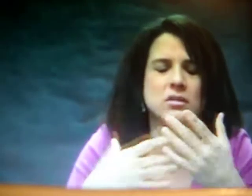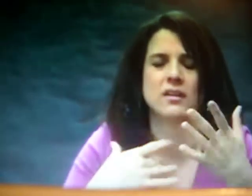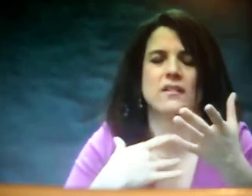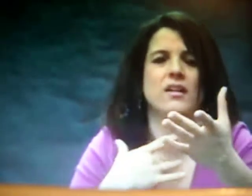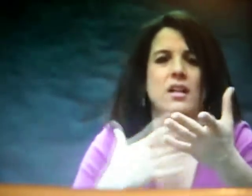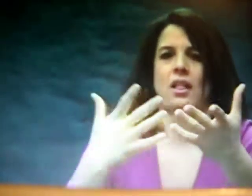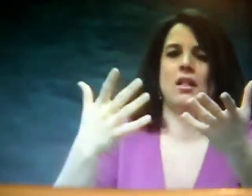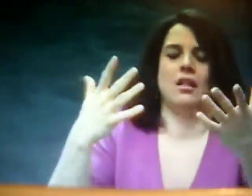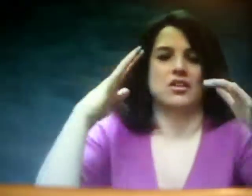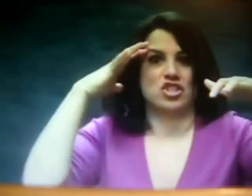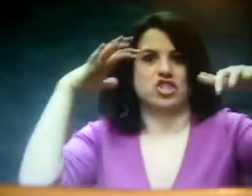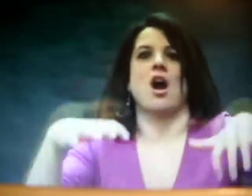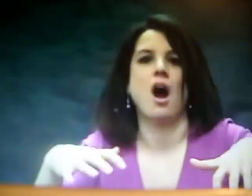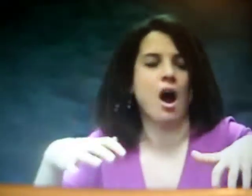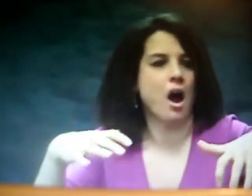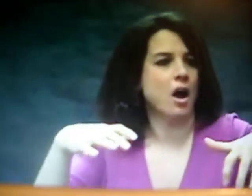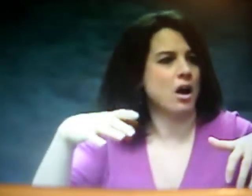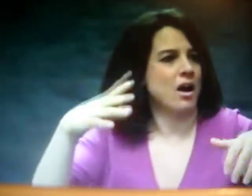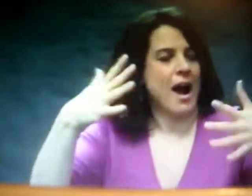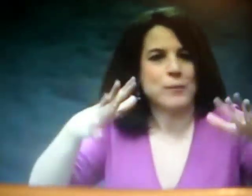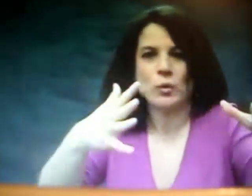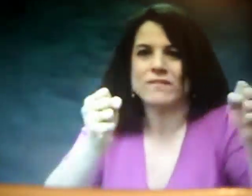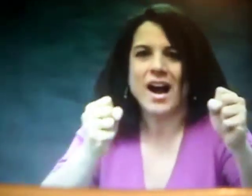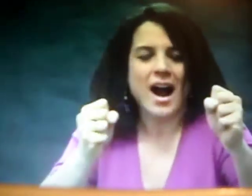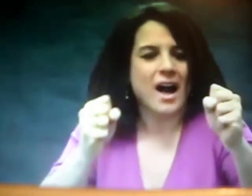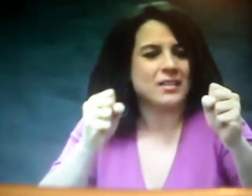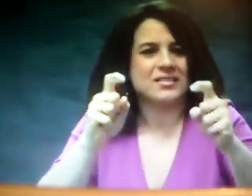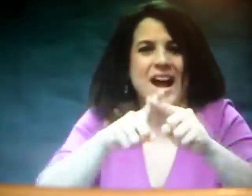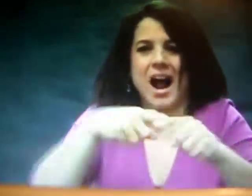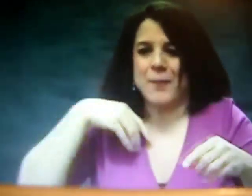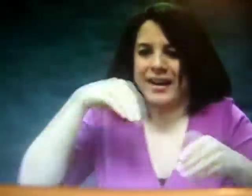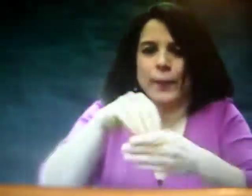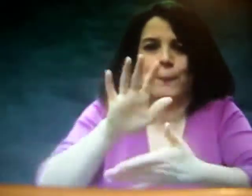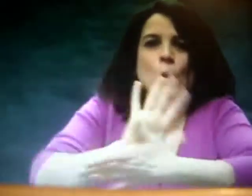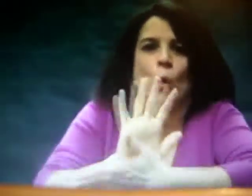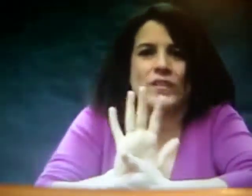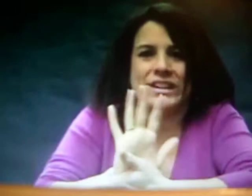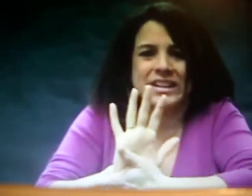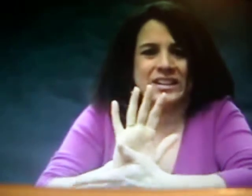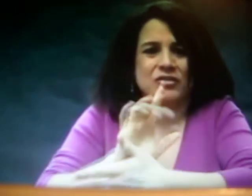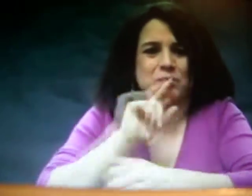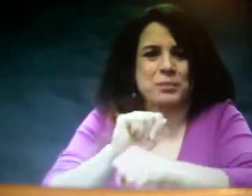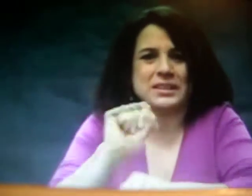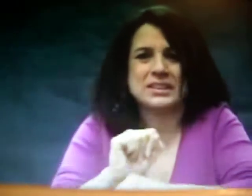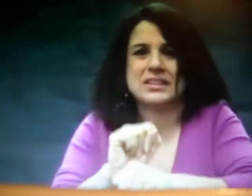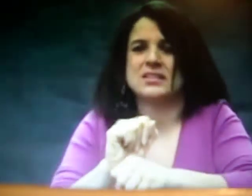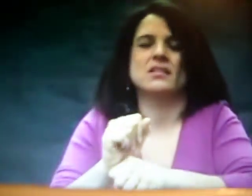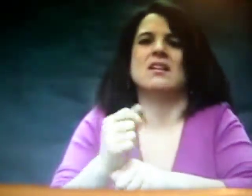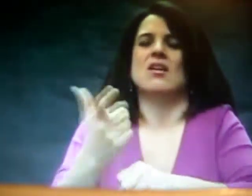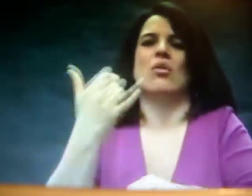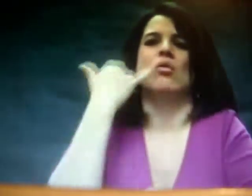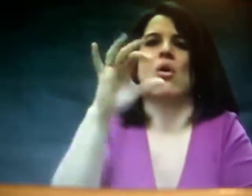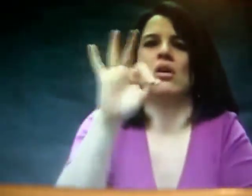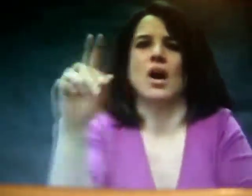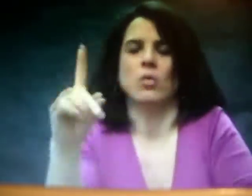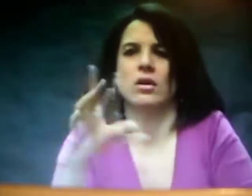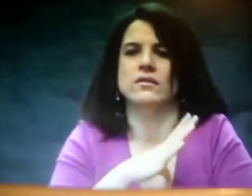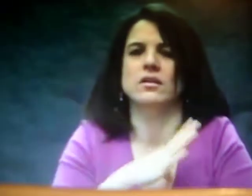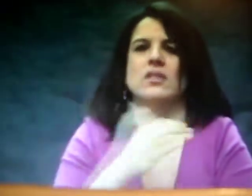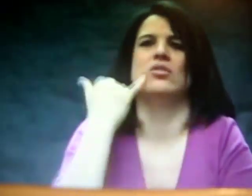okay? And I was like, I'm fine. I was just so shocked. Everything happened so quickly. I felt like I was in a movie. So